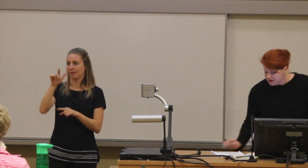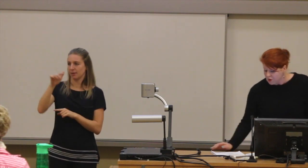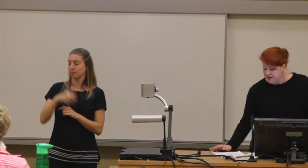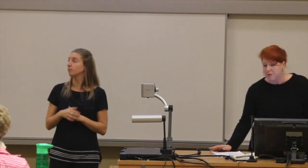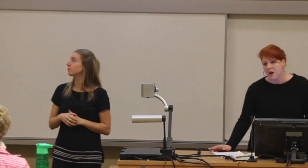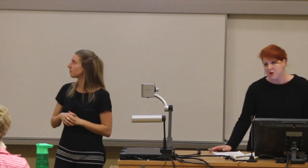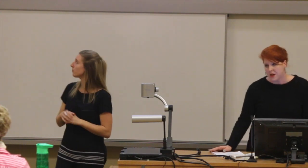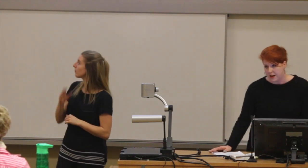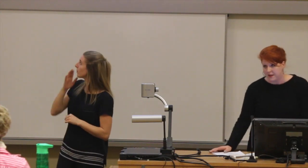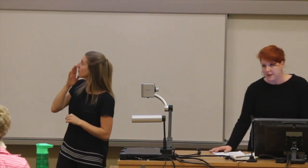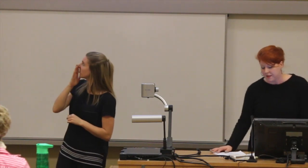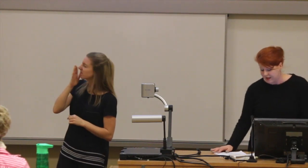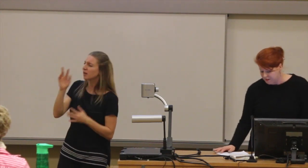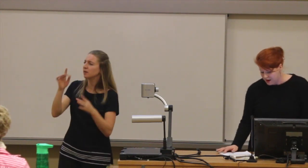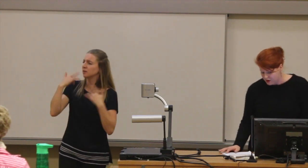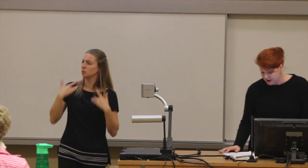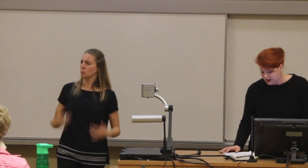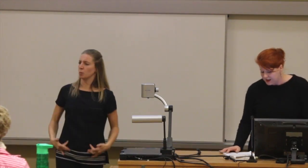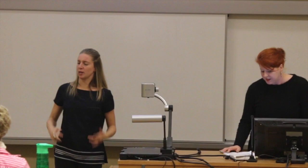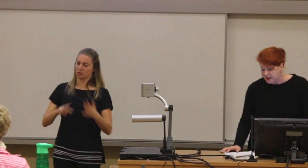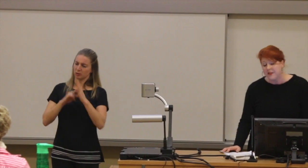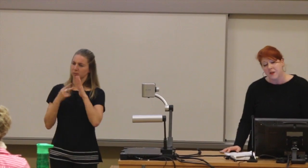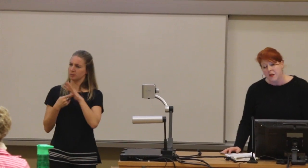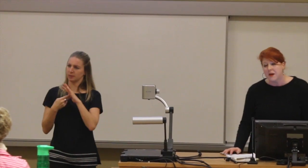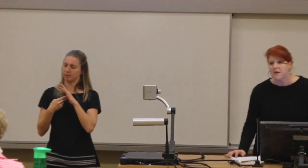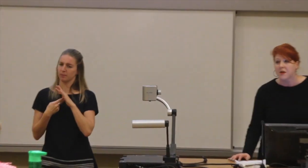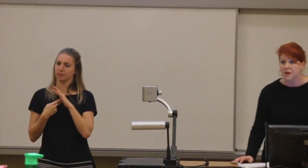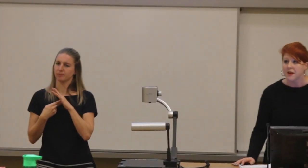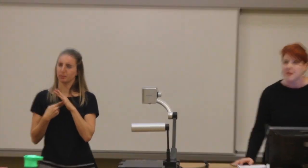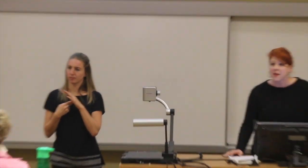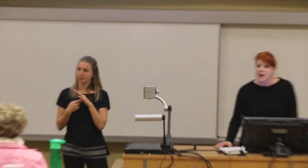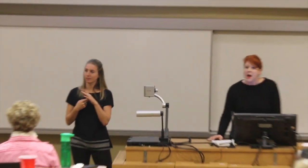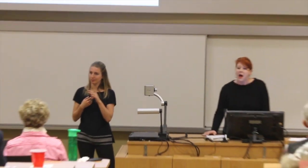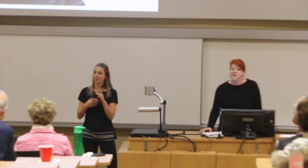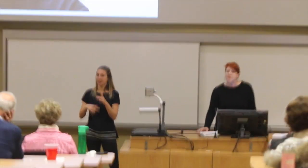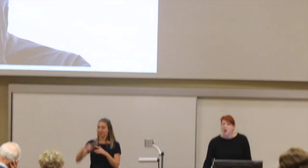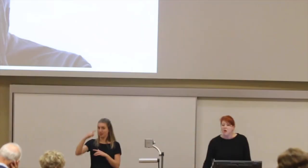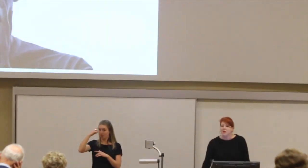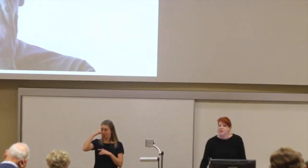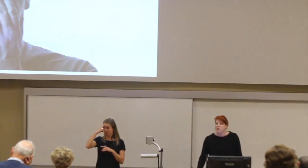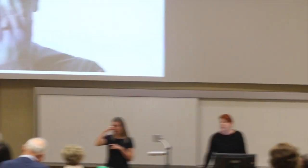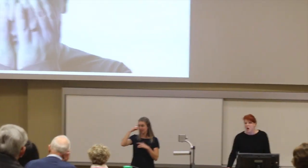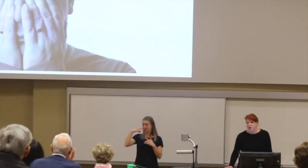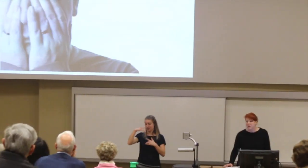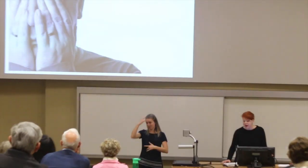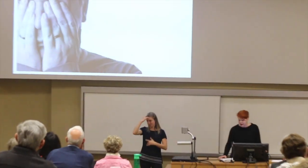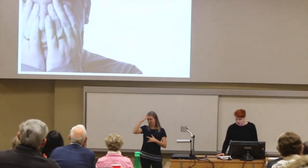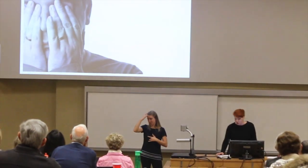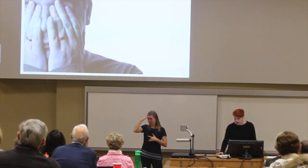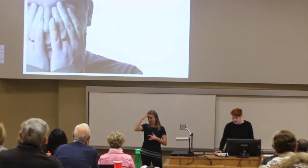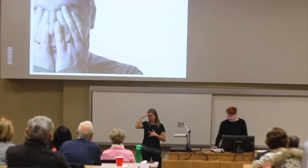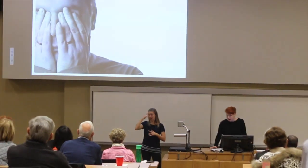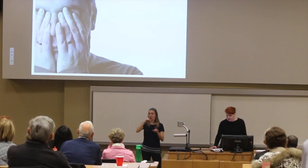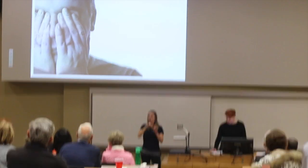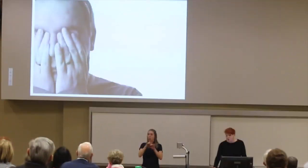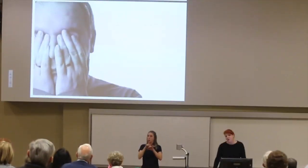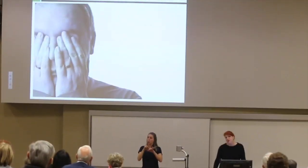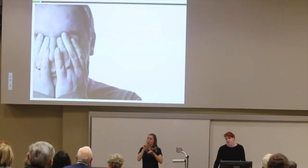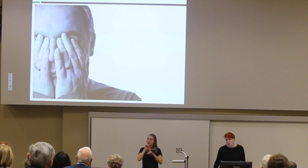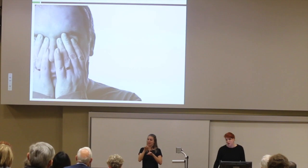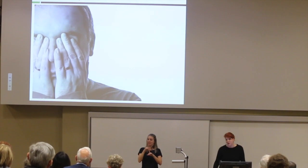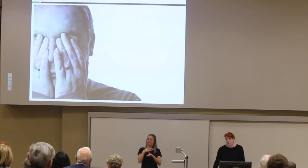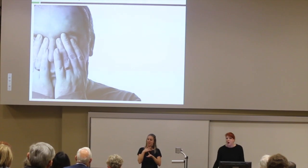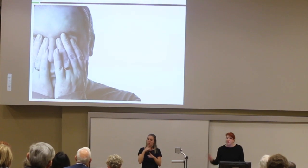So in terms of what depression is, as I've mentioned, it is considered a mental illness, and it falls under a broader category of